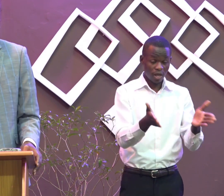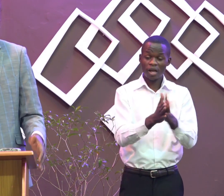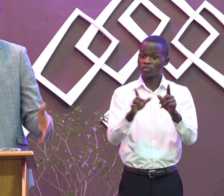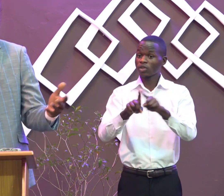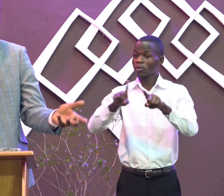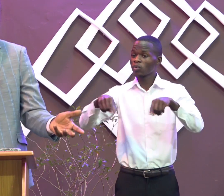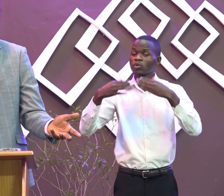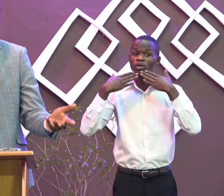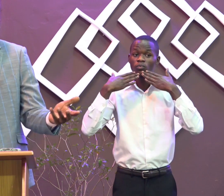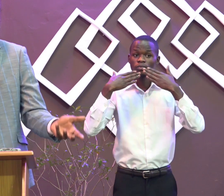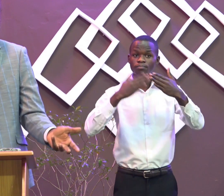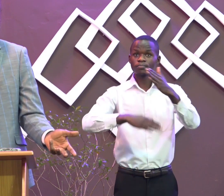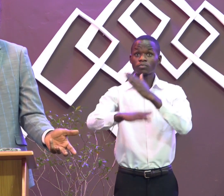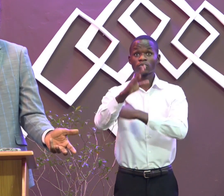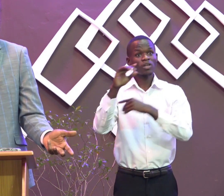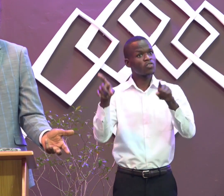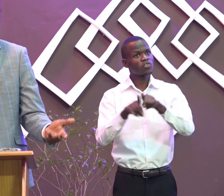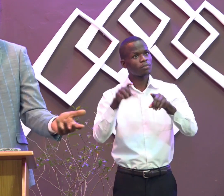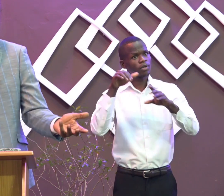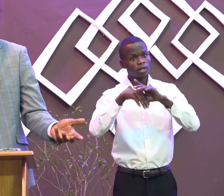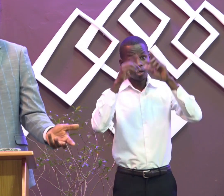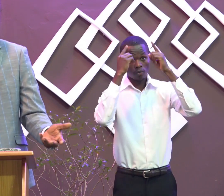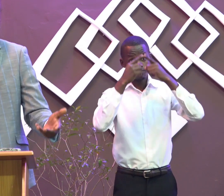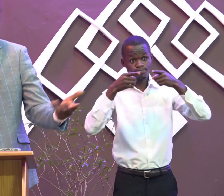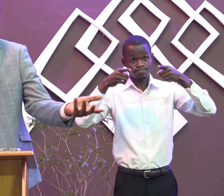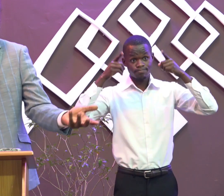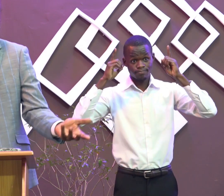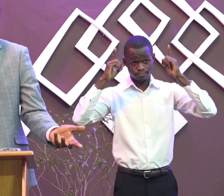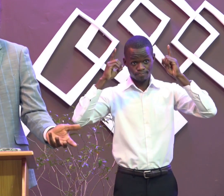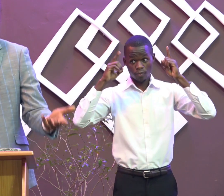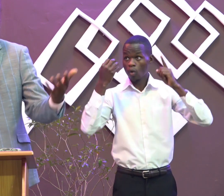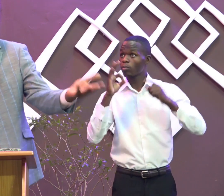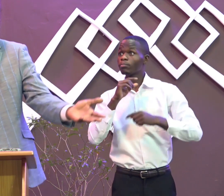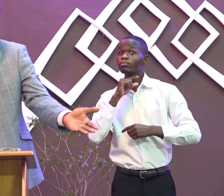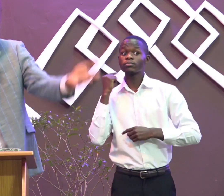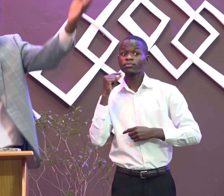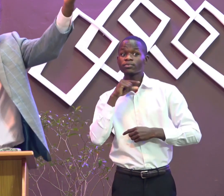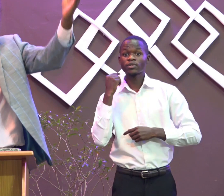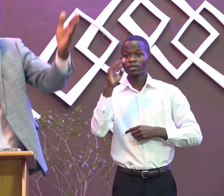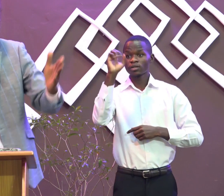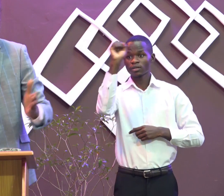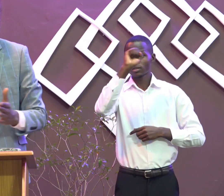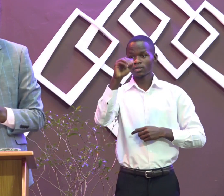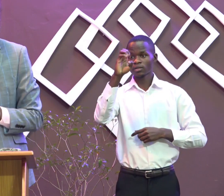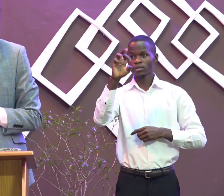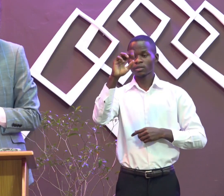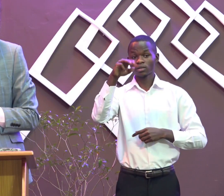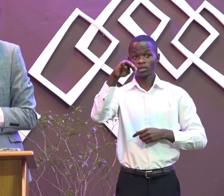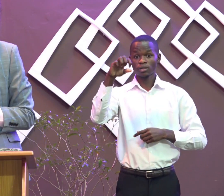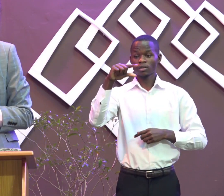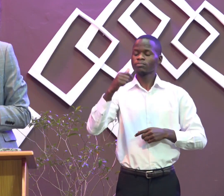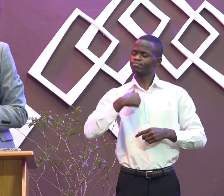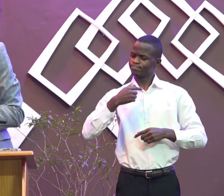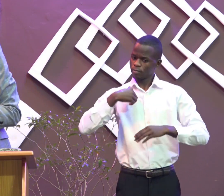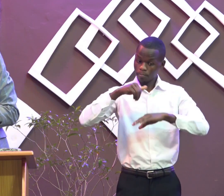God. Nyemukutikirwa kwa Pastor Serumaga era nze gwe basindikayo nze nayogera awo ku Caltech. Even at